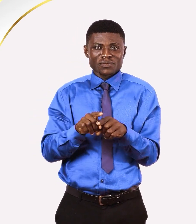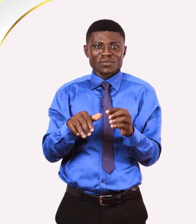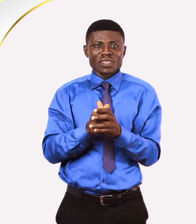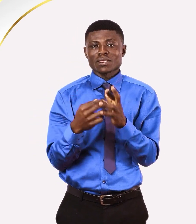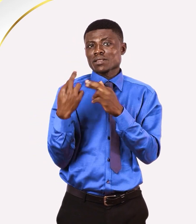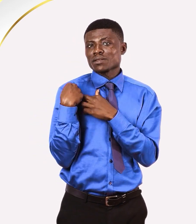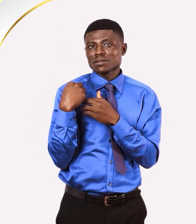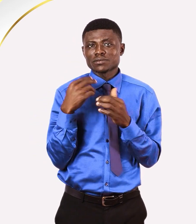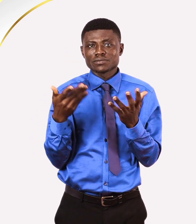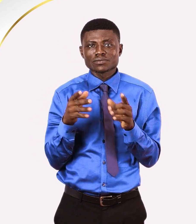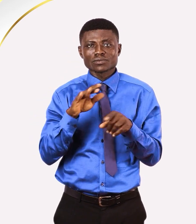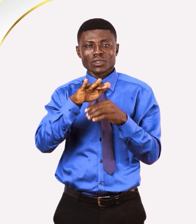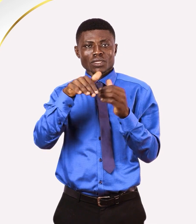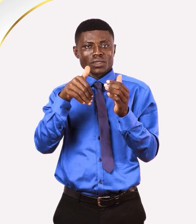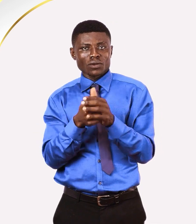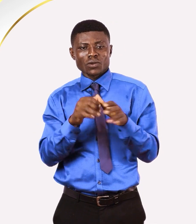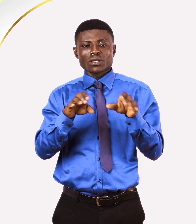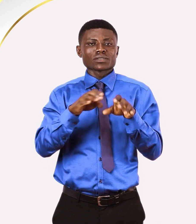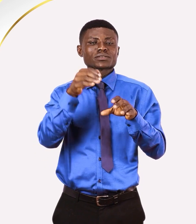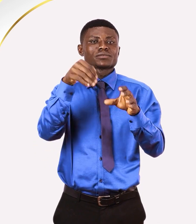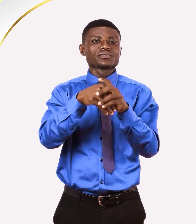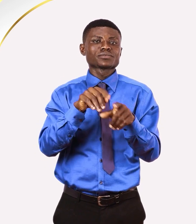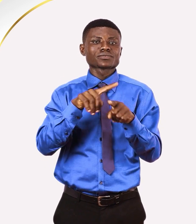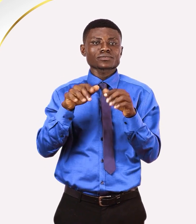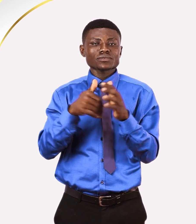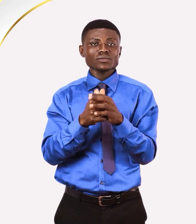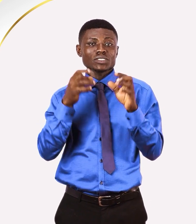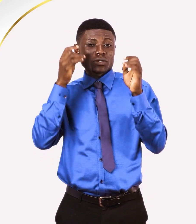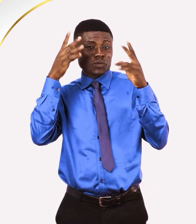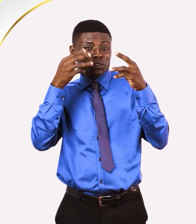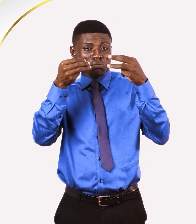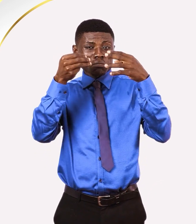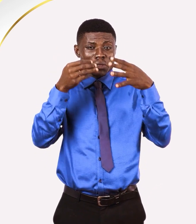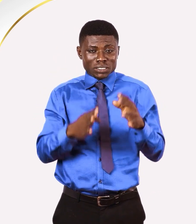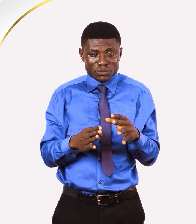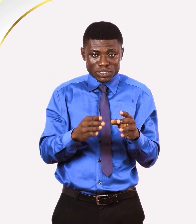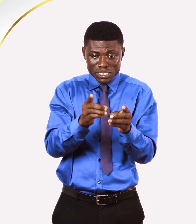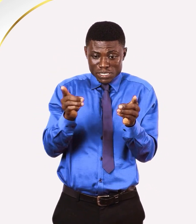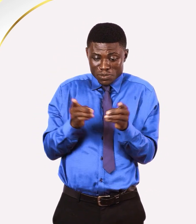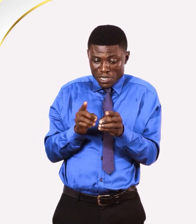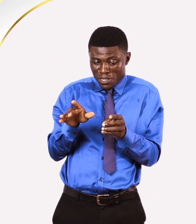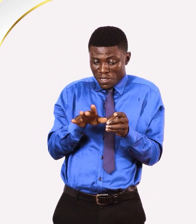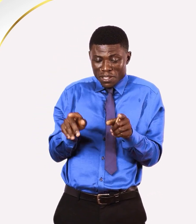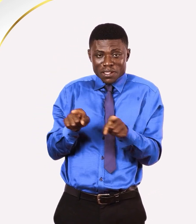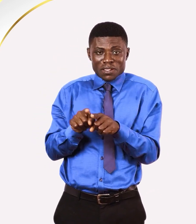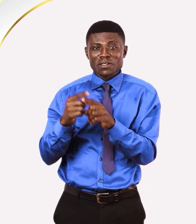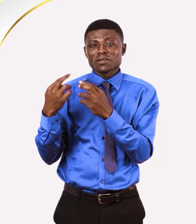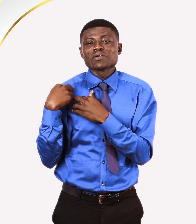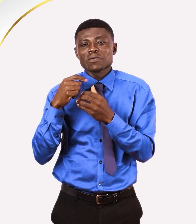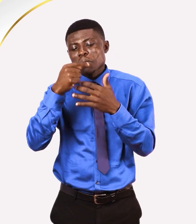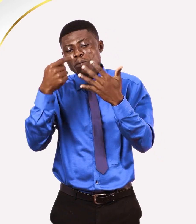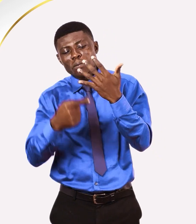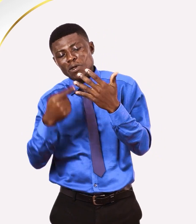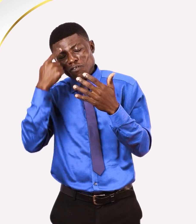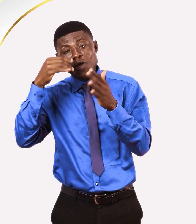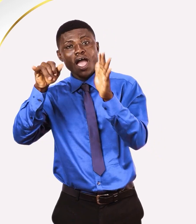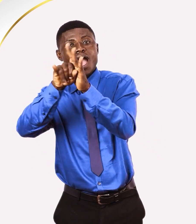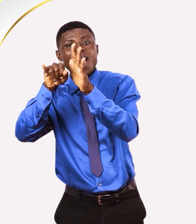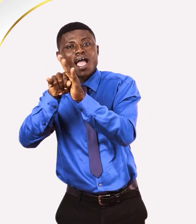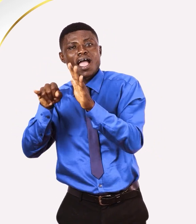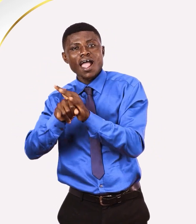Department. Responsibilities or activities. The Risk Management Department is responsible